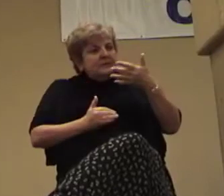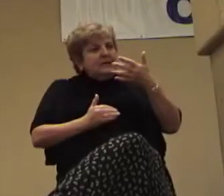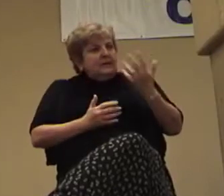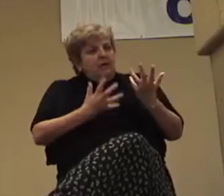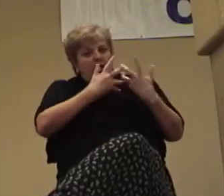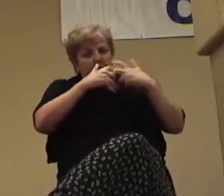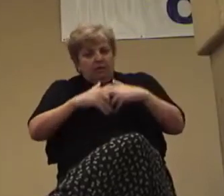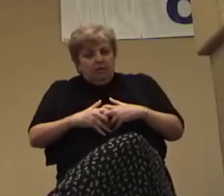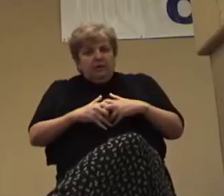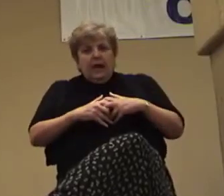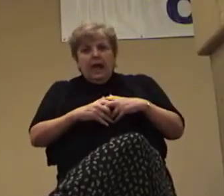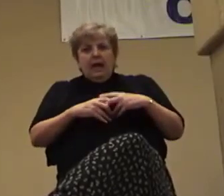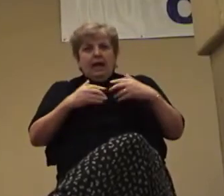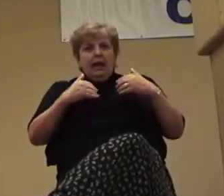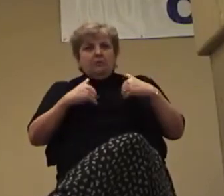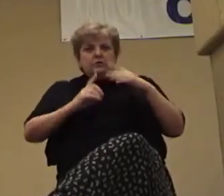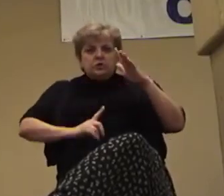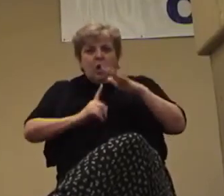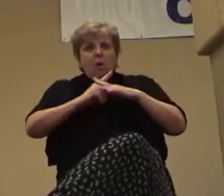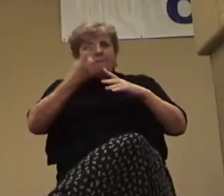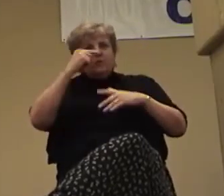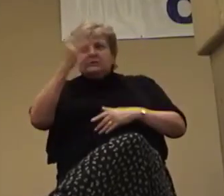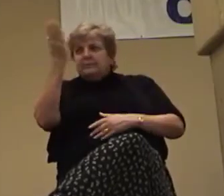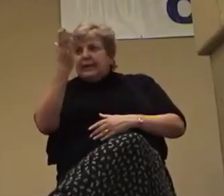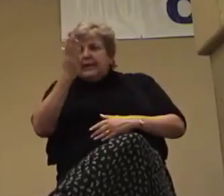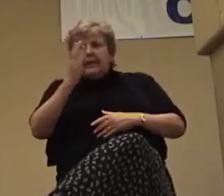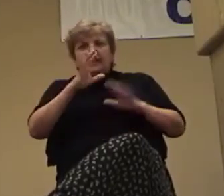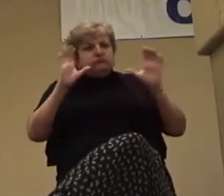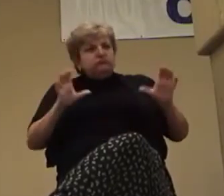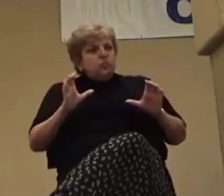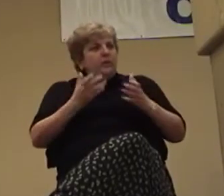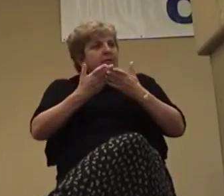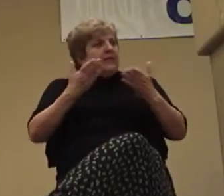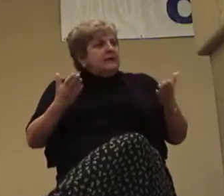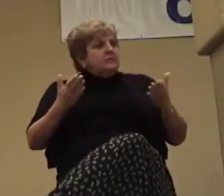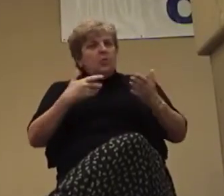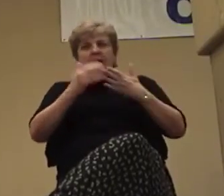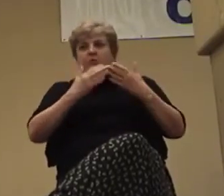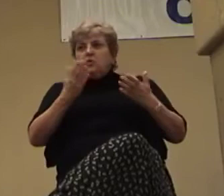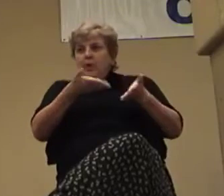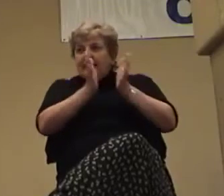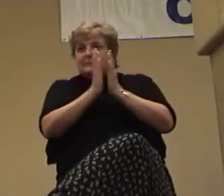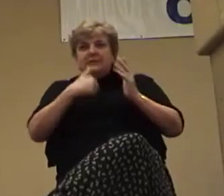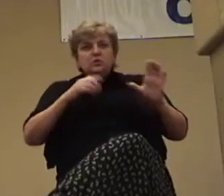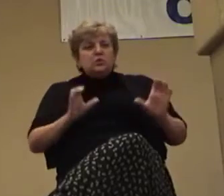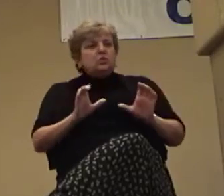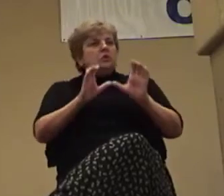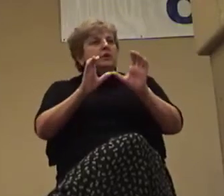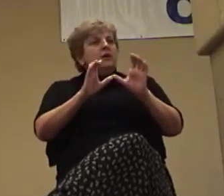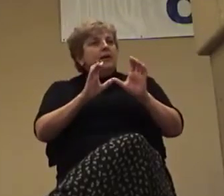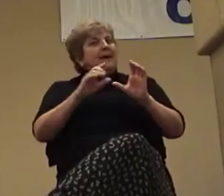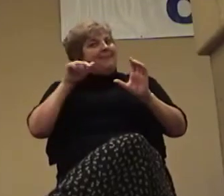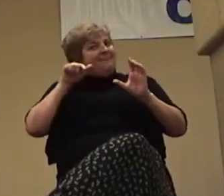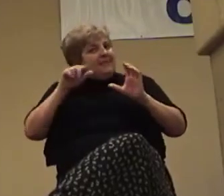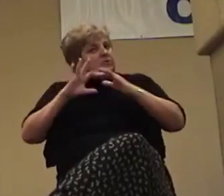up for commitments, doing whatever you asked me to do. And I've had prior relationships, but I get into this one, my heart is opened